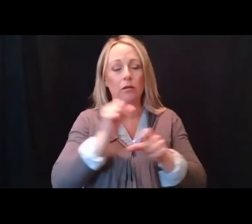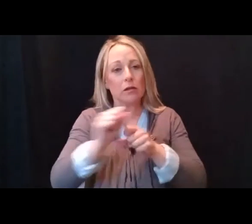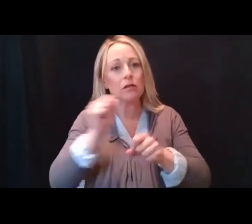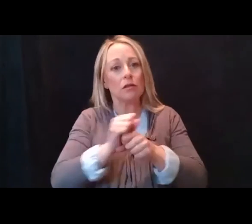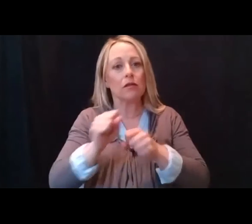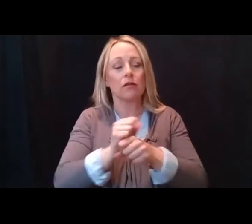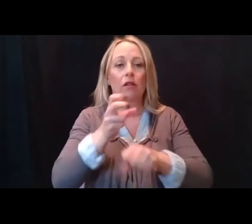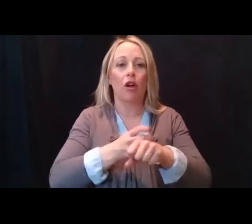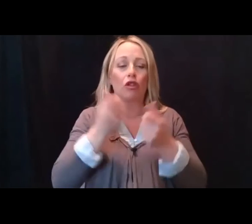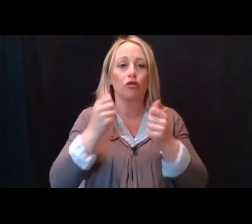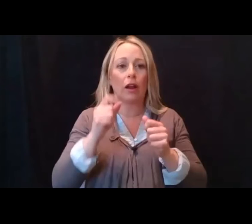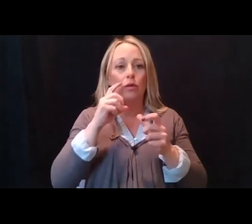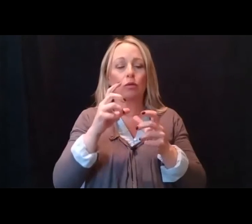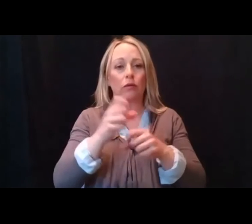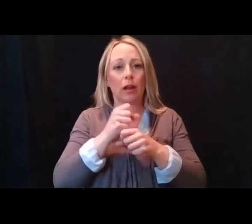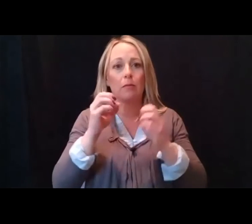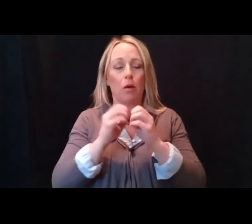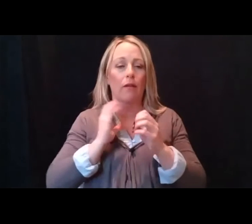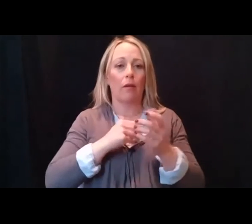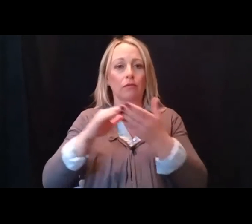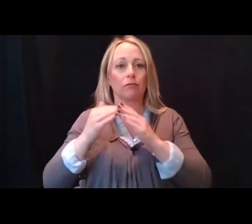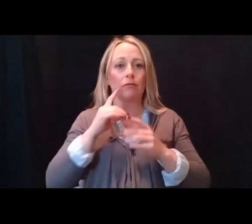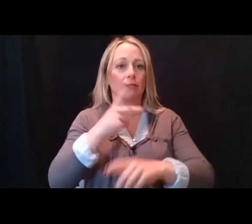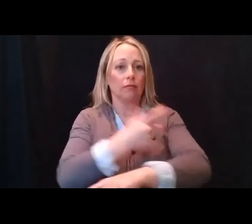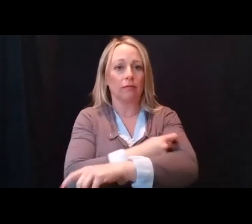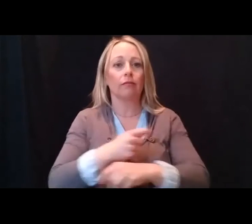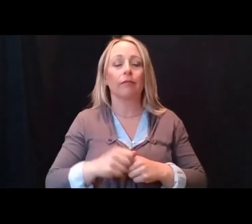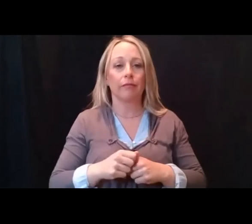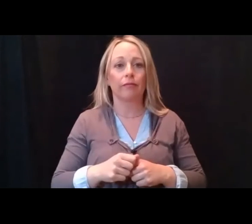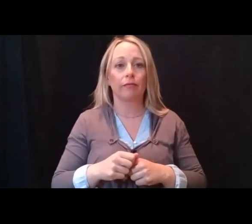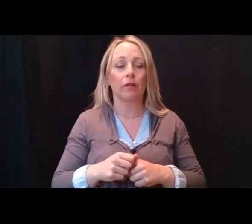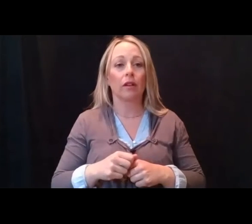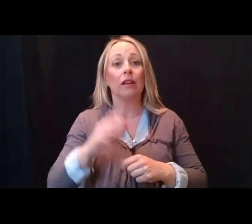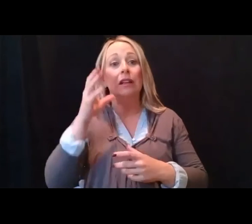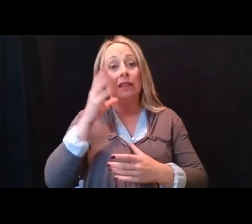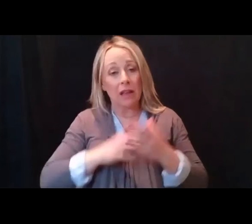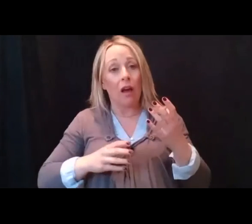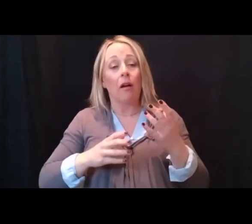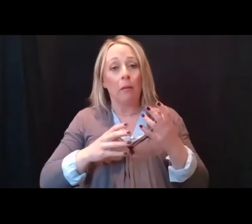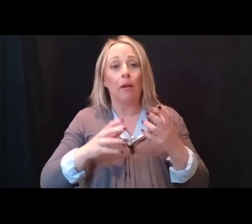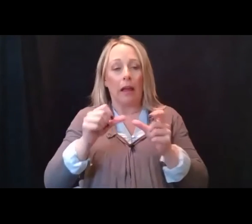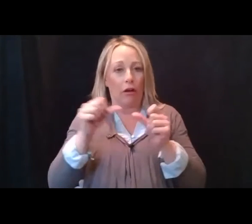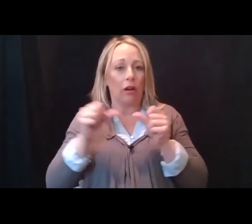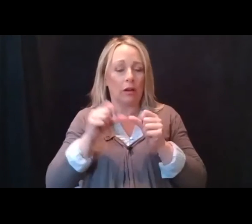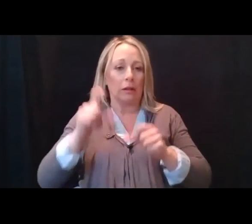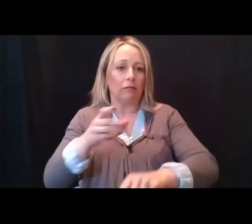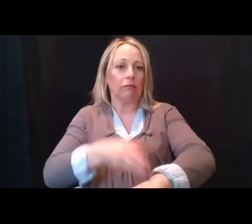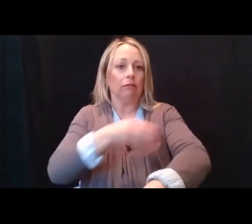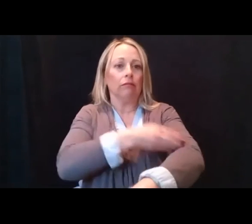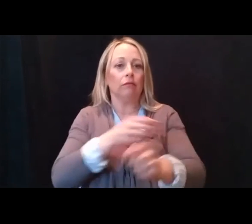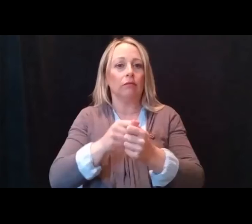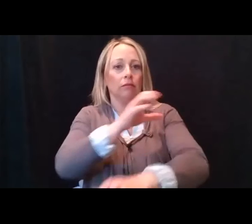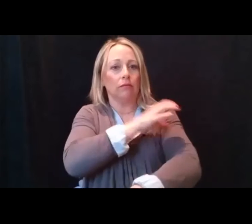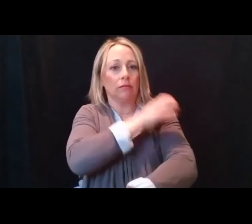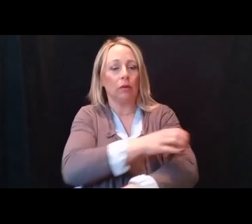understand that the process for registration for this clinic hasn't gone as smoothly as we would like. We are working to get registration links